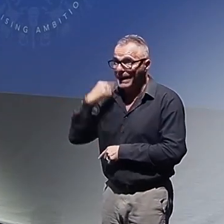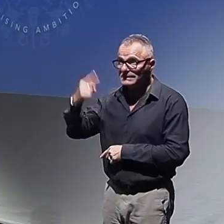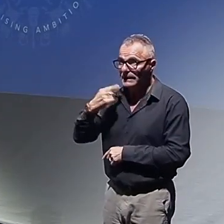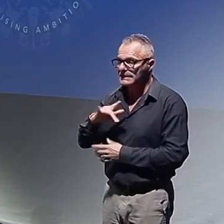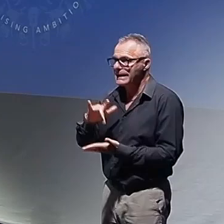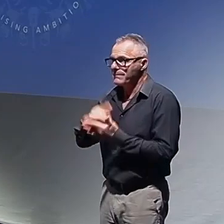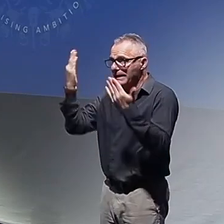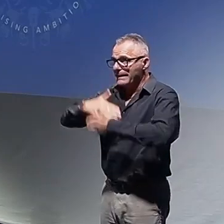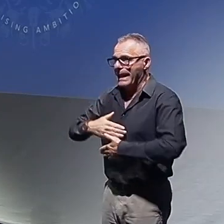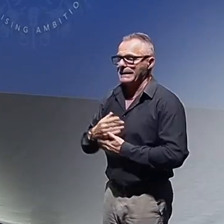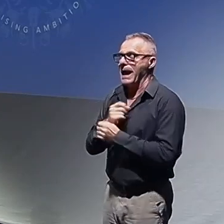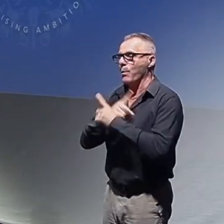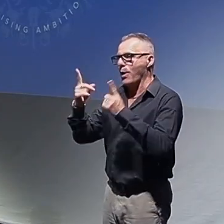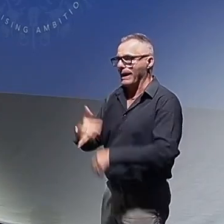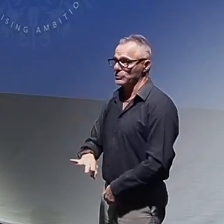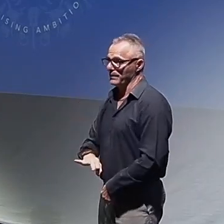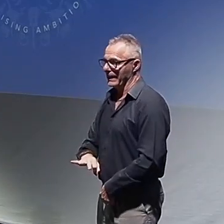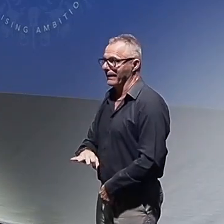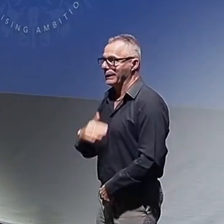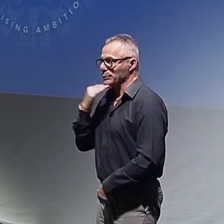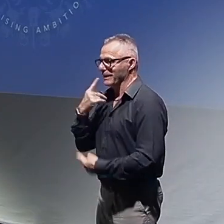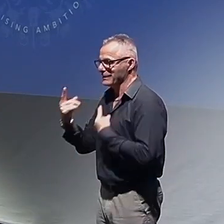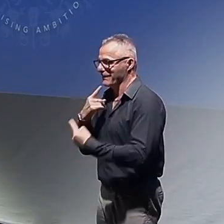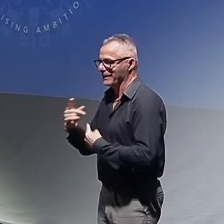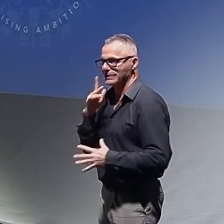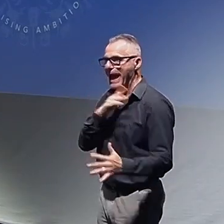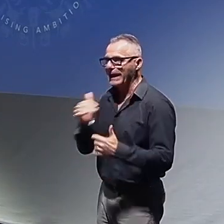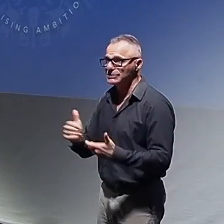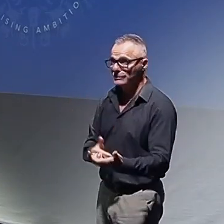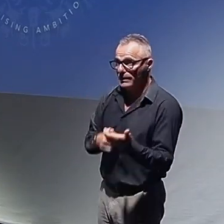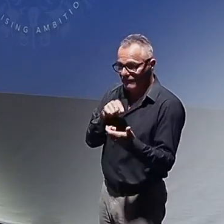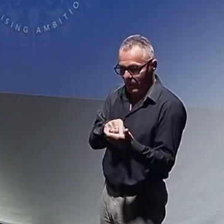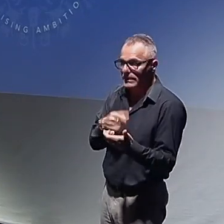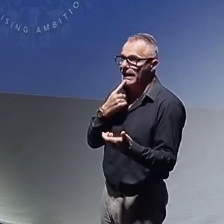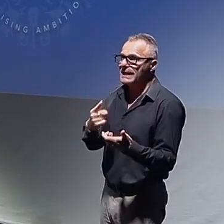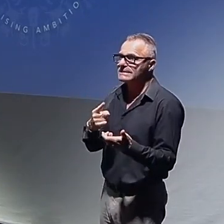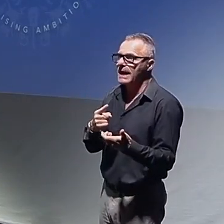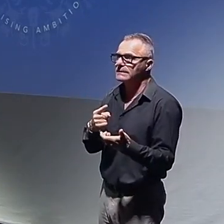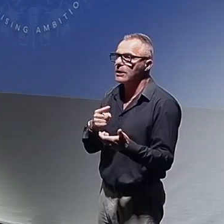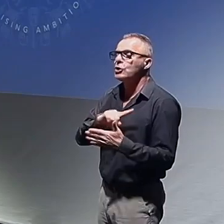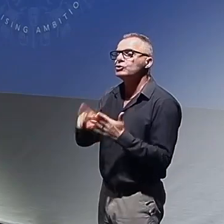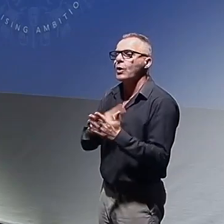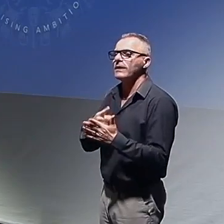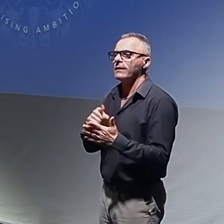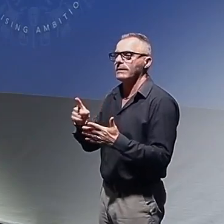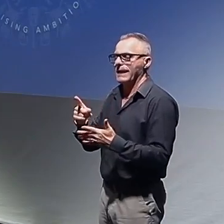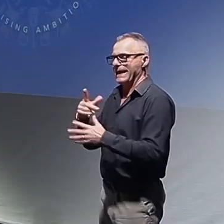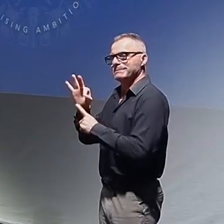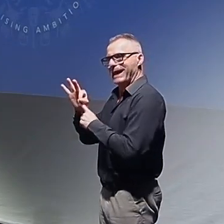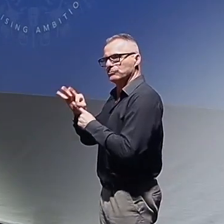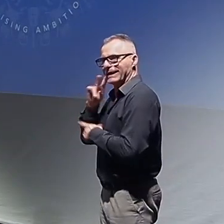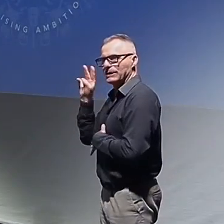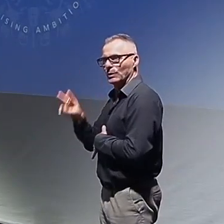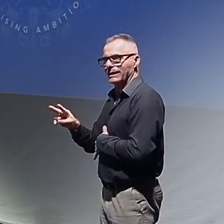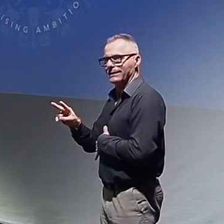night, I got up to pee, might be too much information, and I checked my phone on Twitter, and it said Jonathan Groff is playing Patrick in Looking. So I